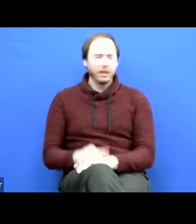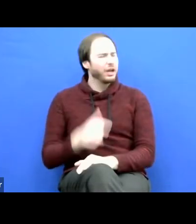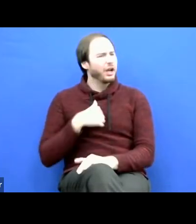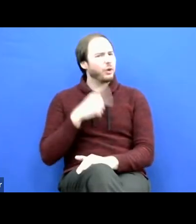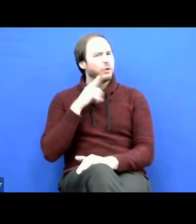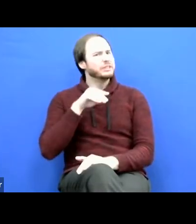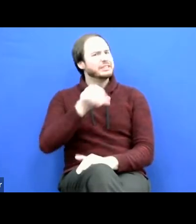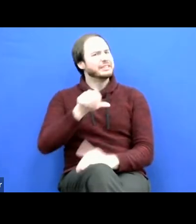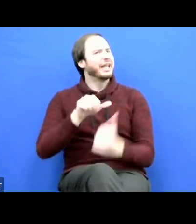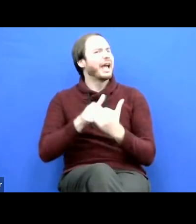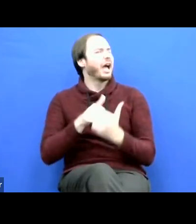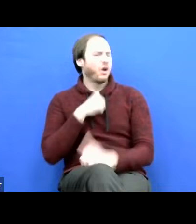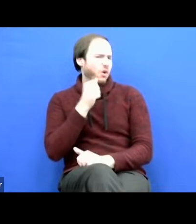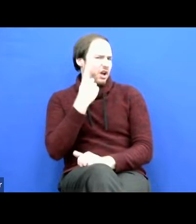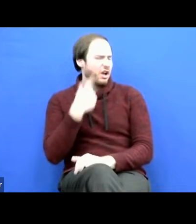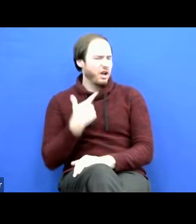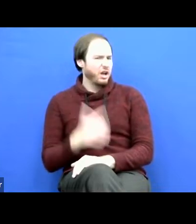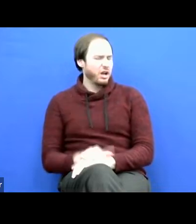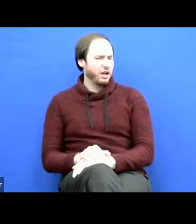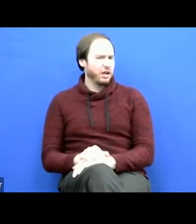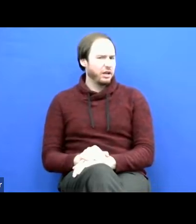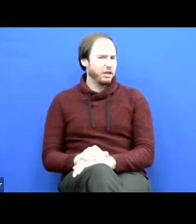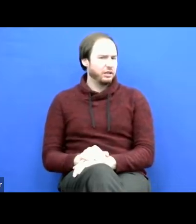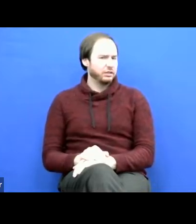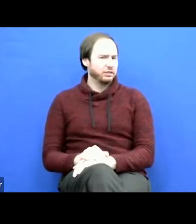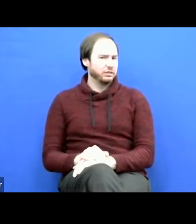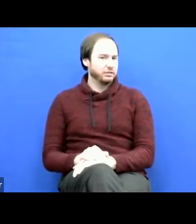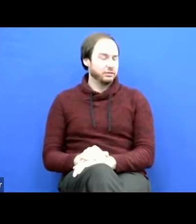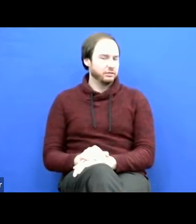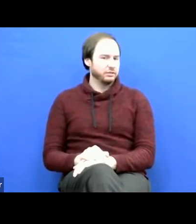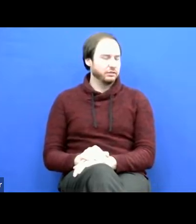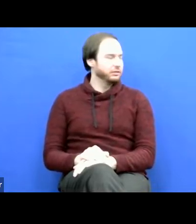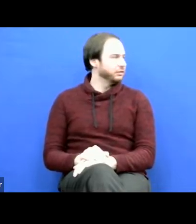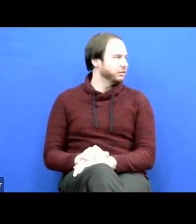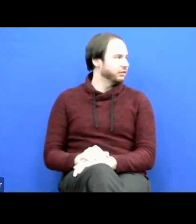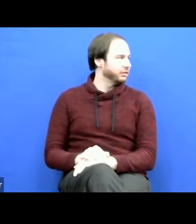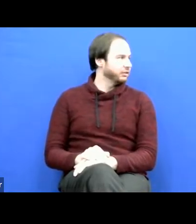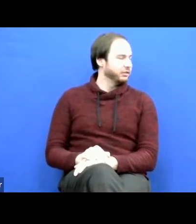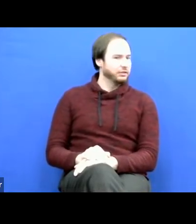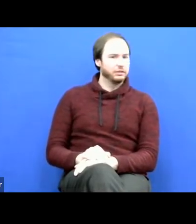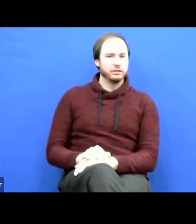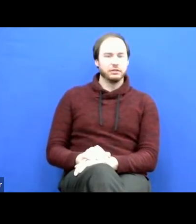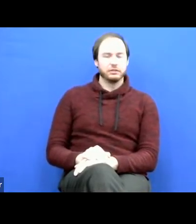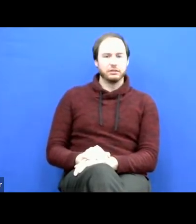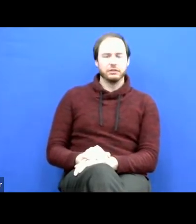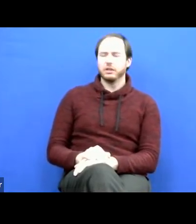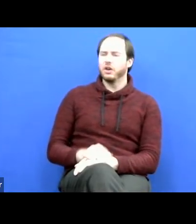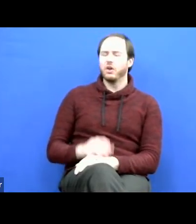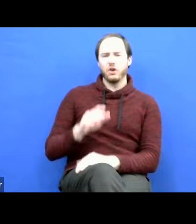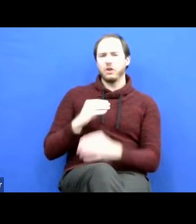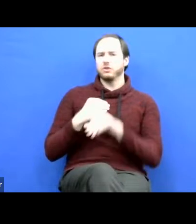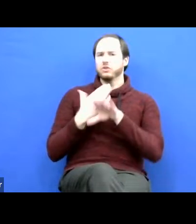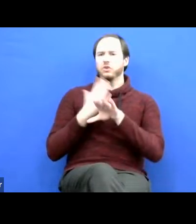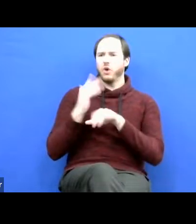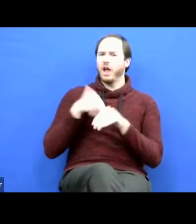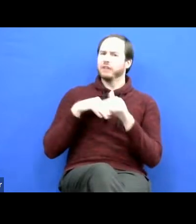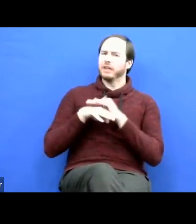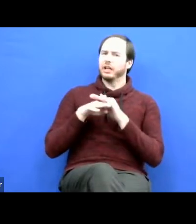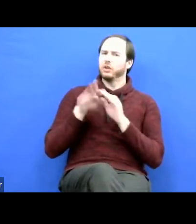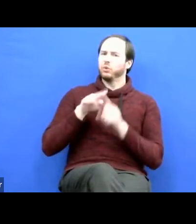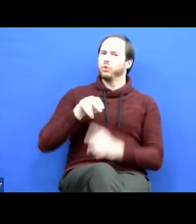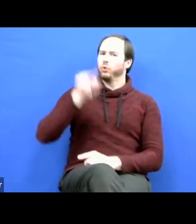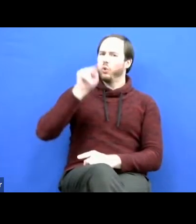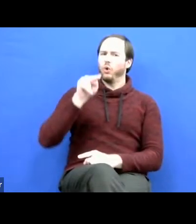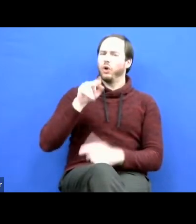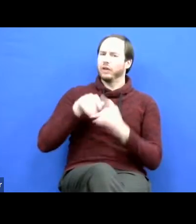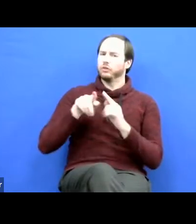I up through the don't north. Understand. okay, let's He hold came up. through the north. No, there's access to my property without yours, but